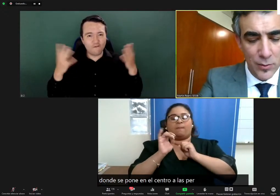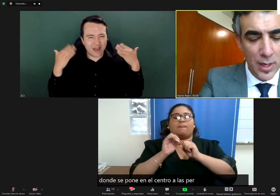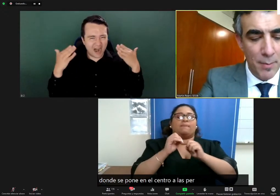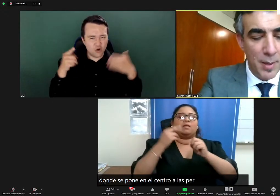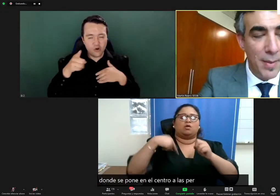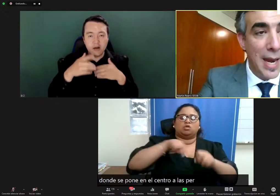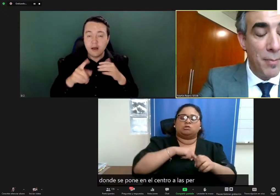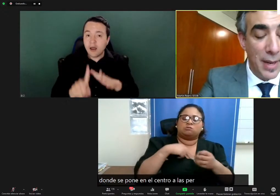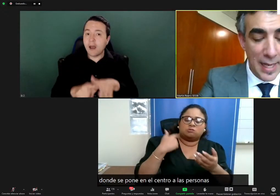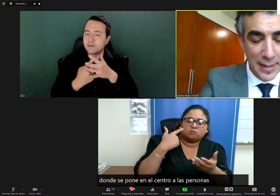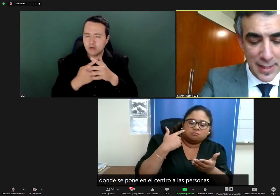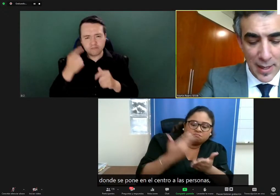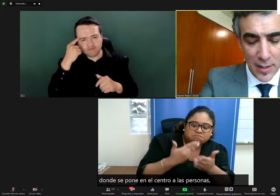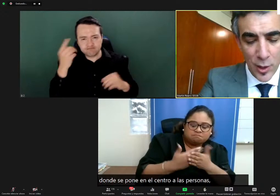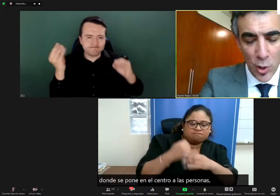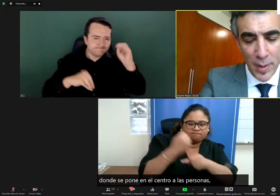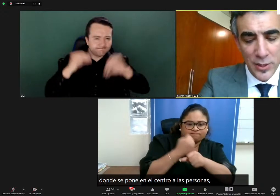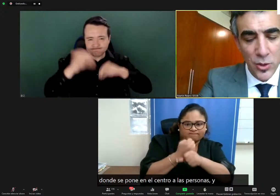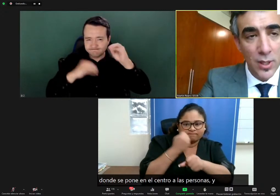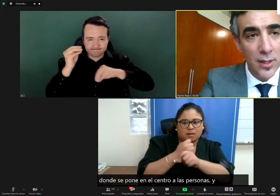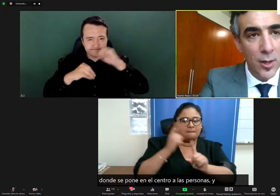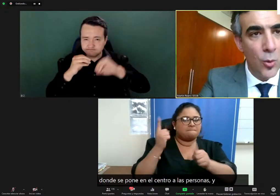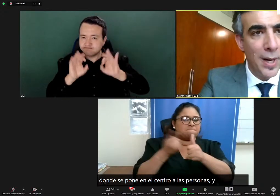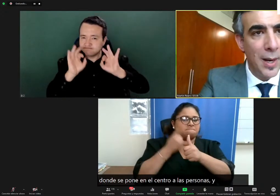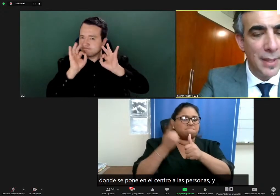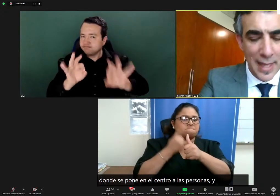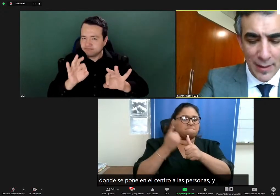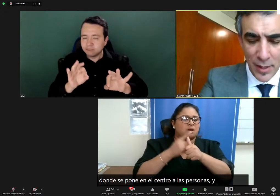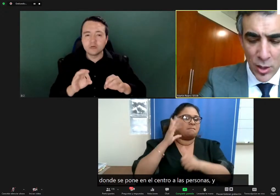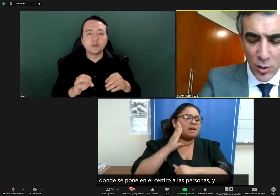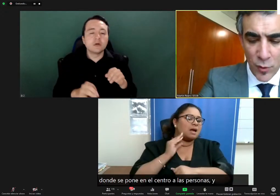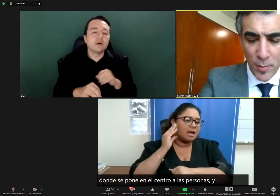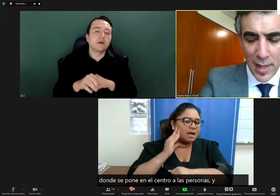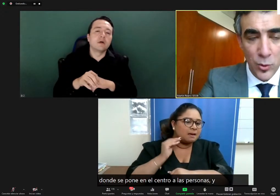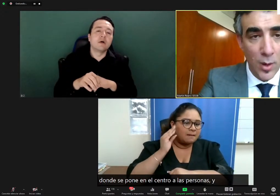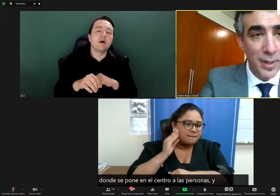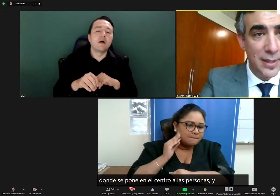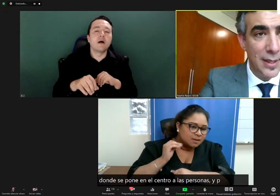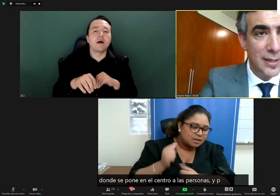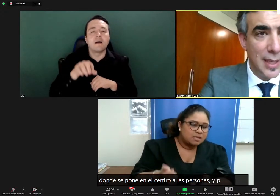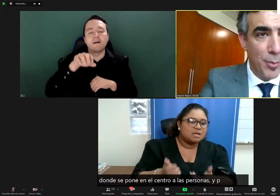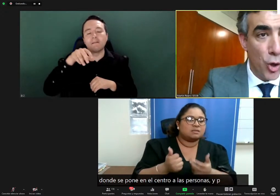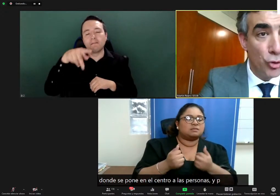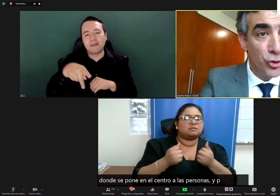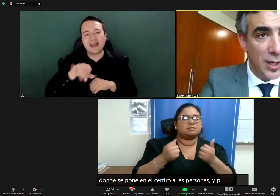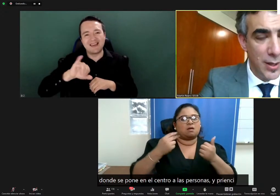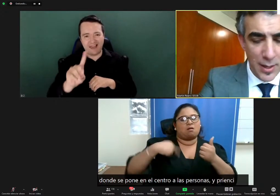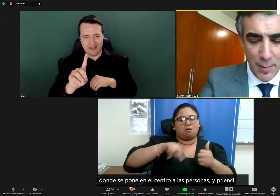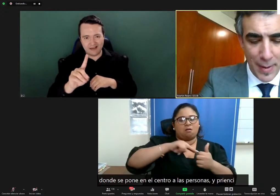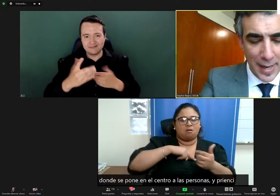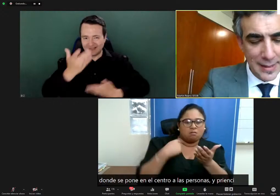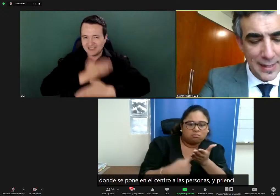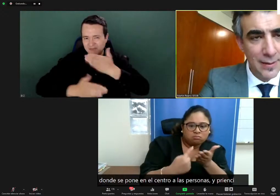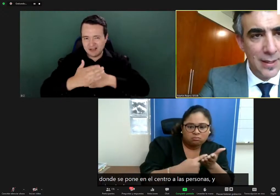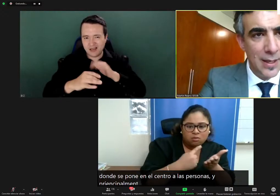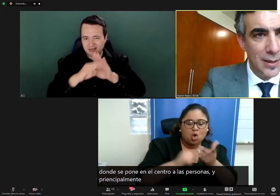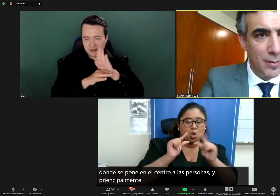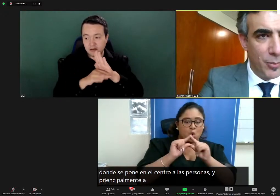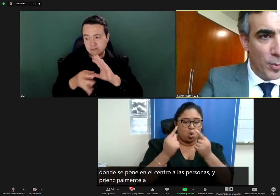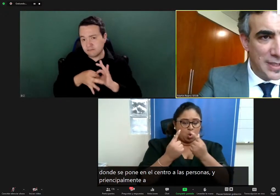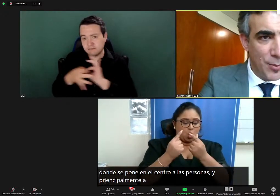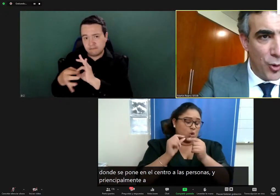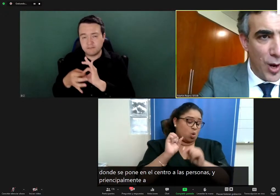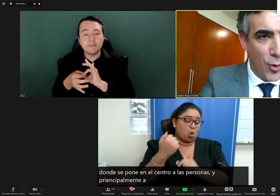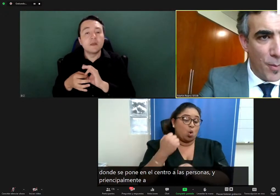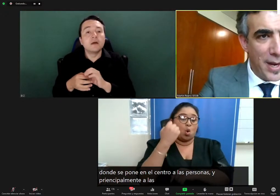ever american program for disabilities the first intergovernmental cooperation comprised